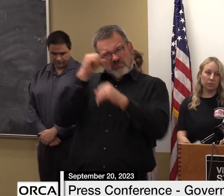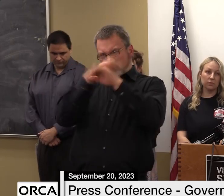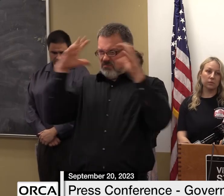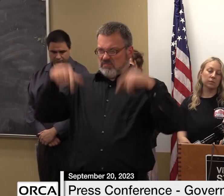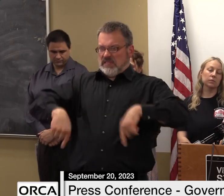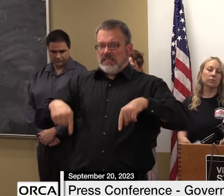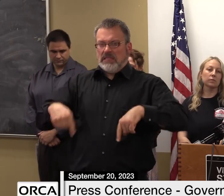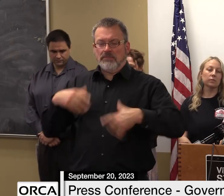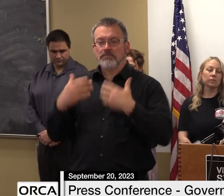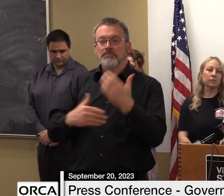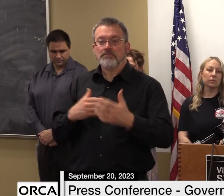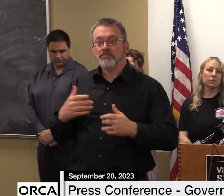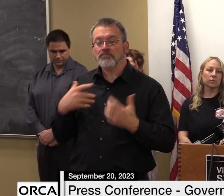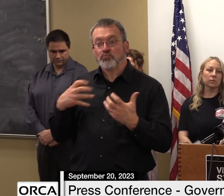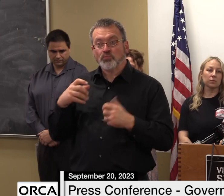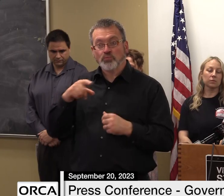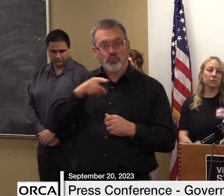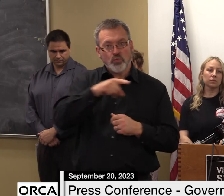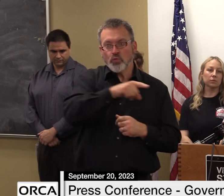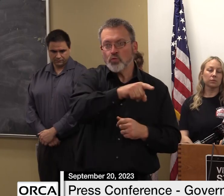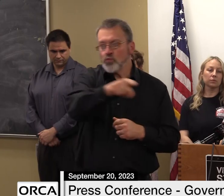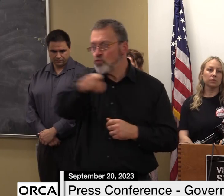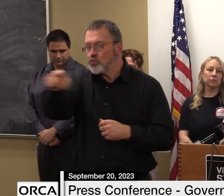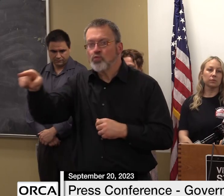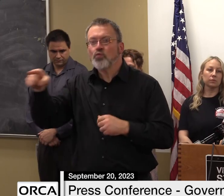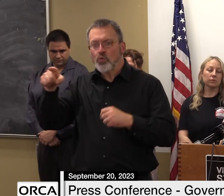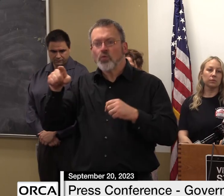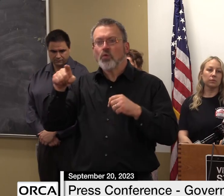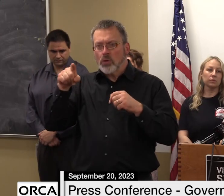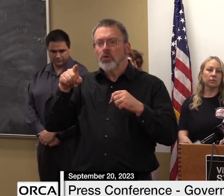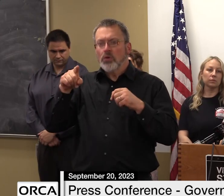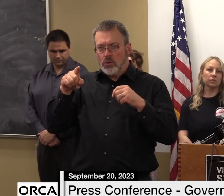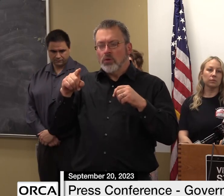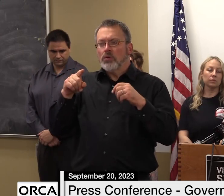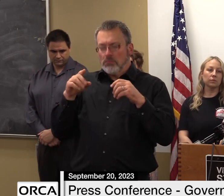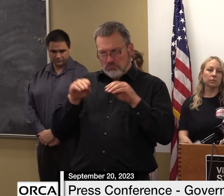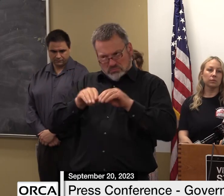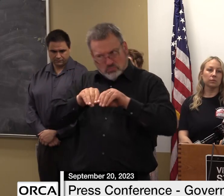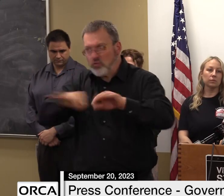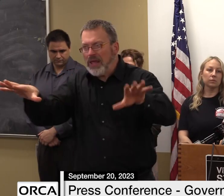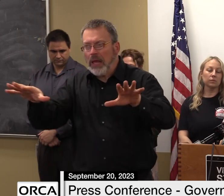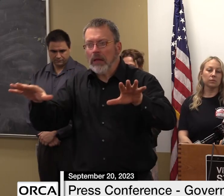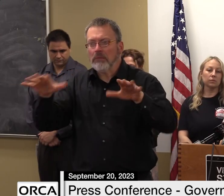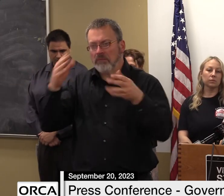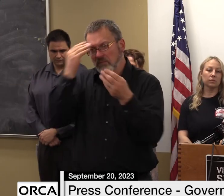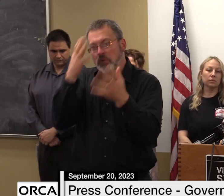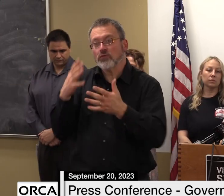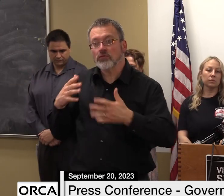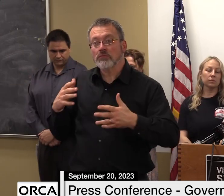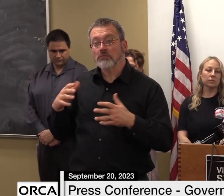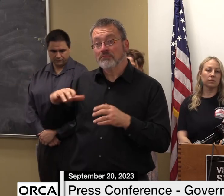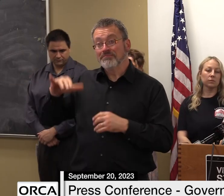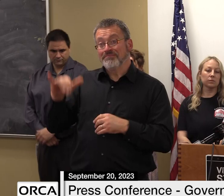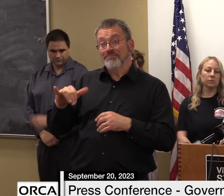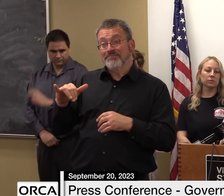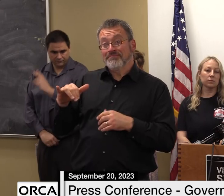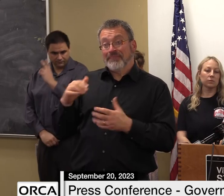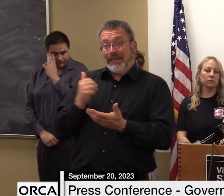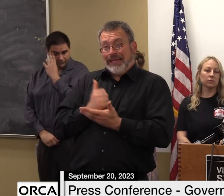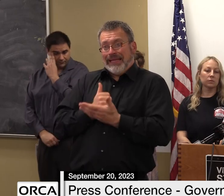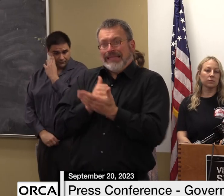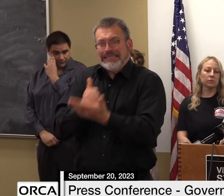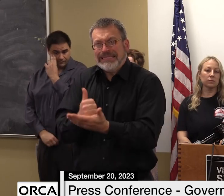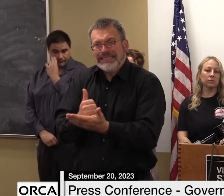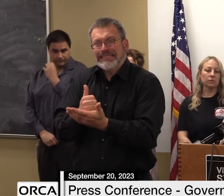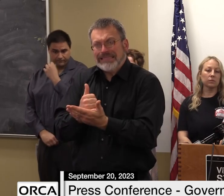able to put the word out to seek assistance from FEMA. Even if you've gotten assistance, you may be eligible for additional assistance. So